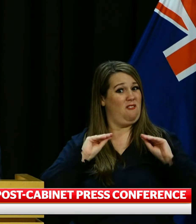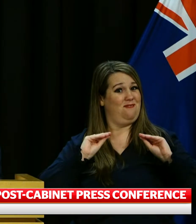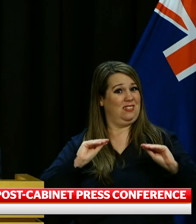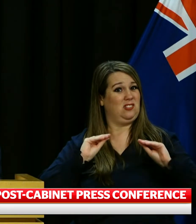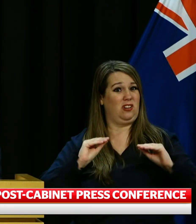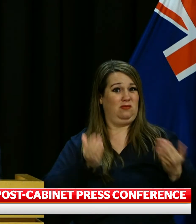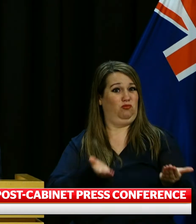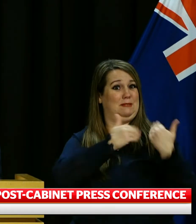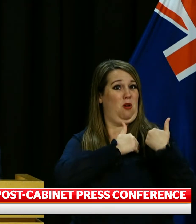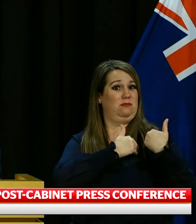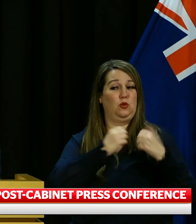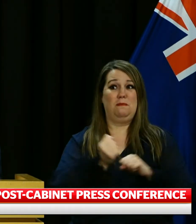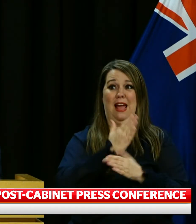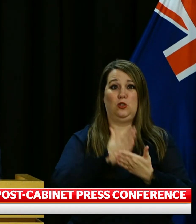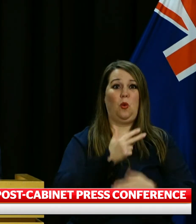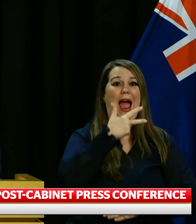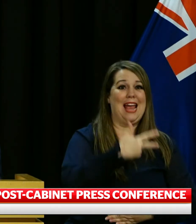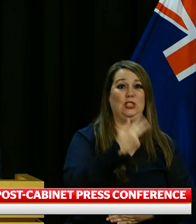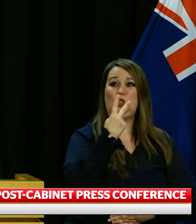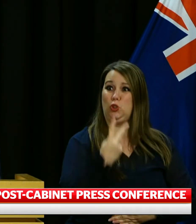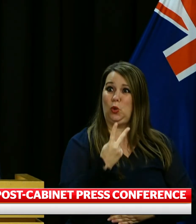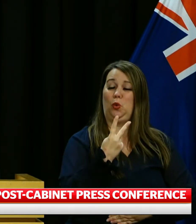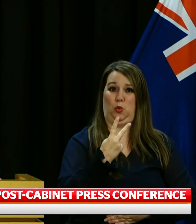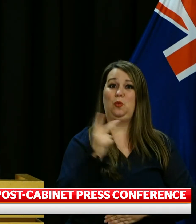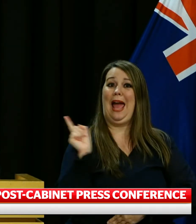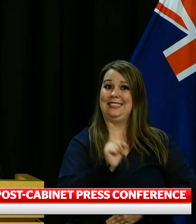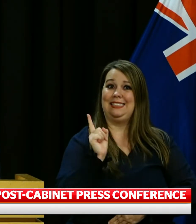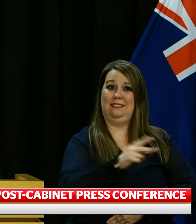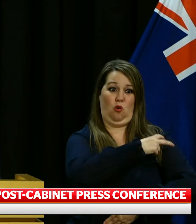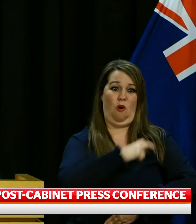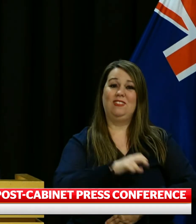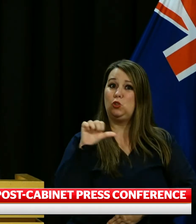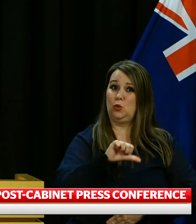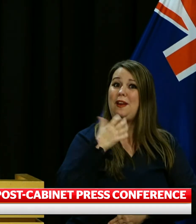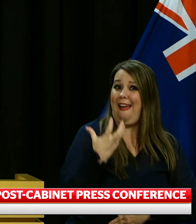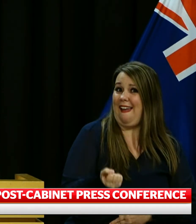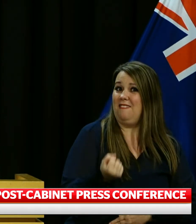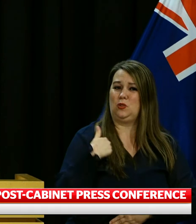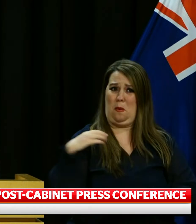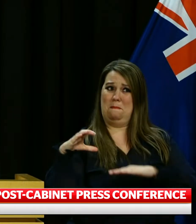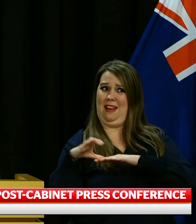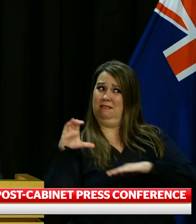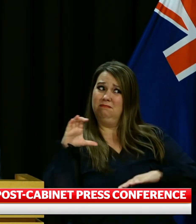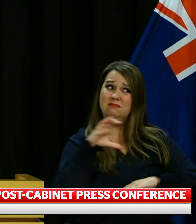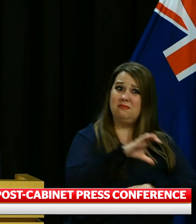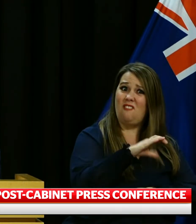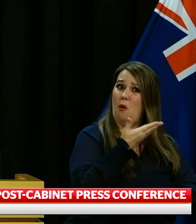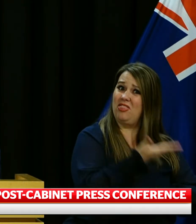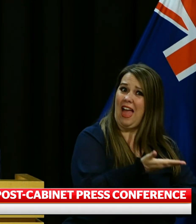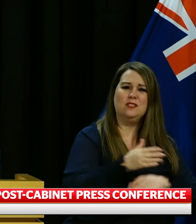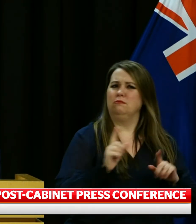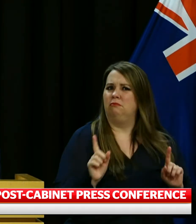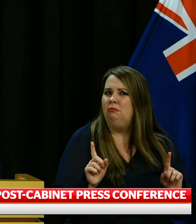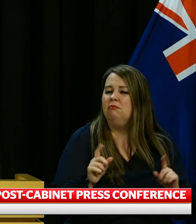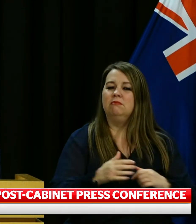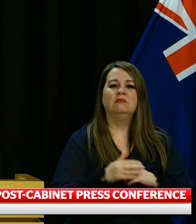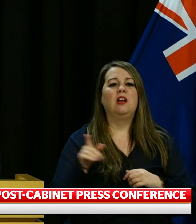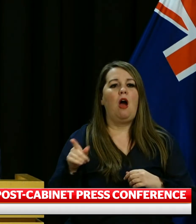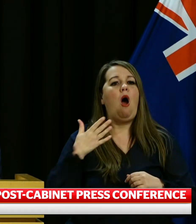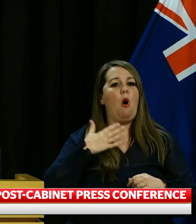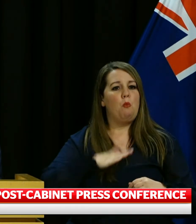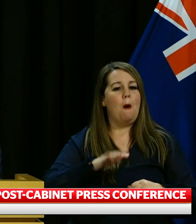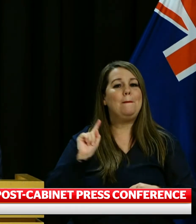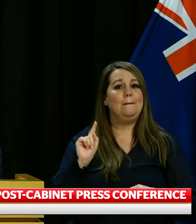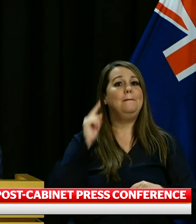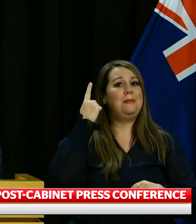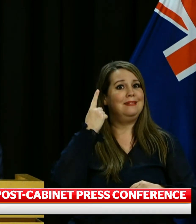attendance officers, if that's where that money has gone? Of course, I want ministers to be driving performance from the departments and agencies that